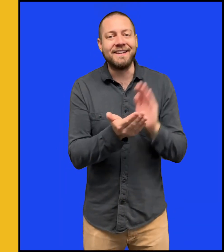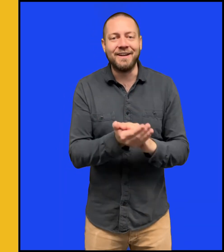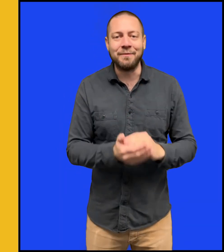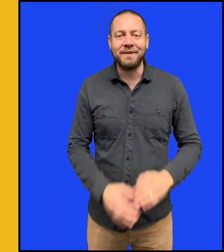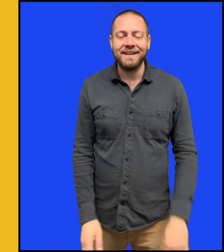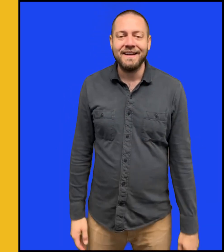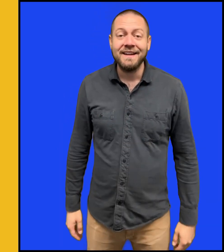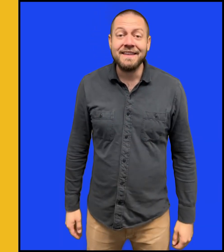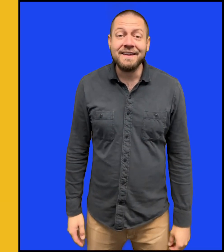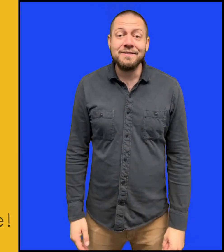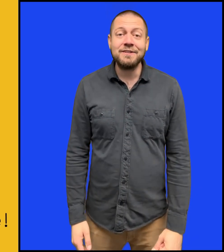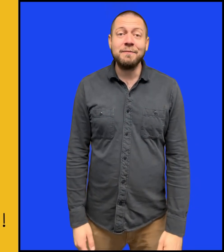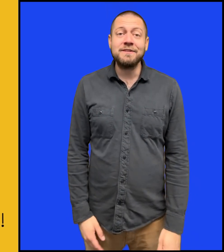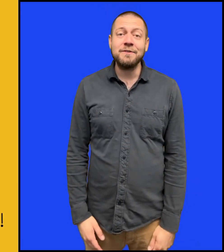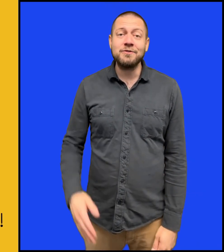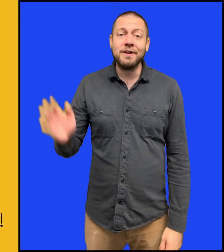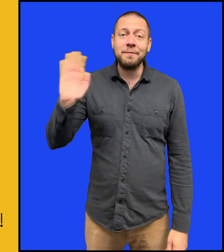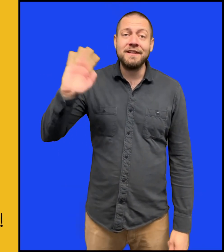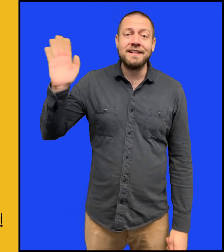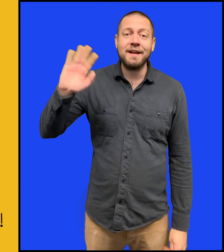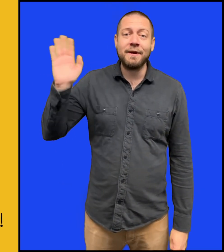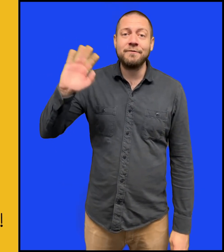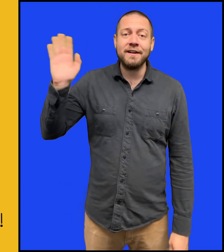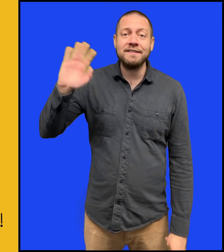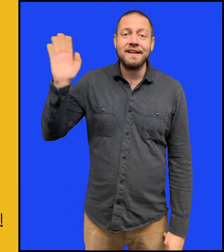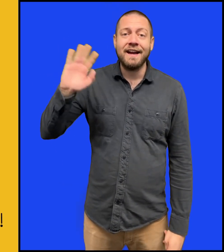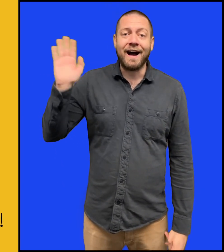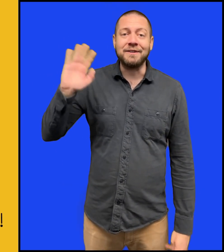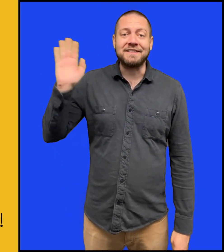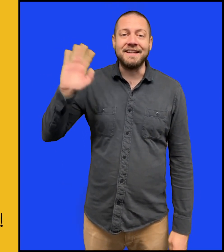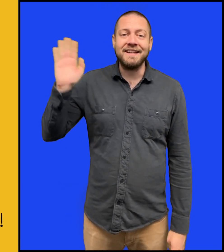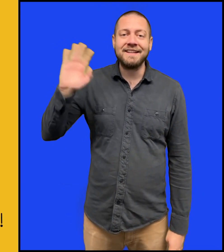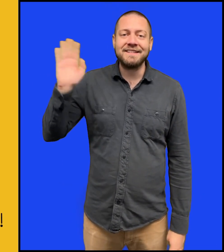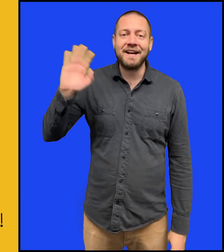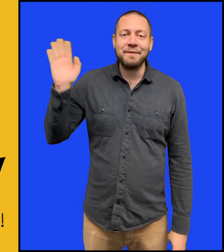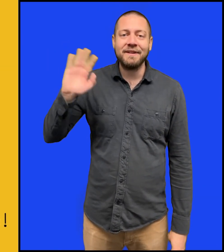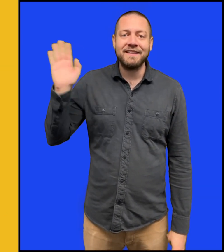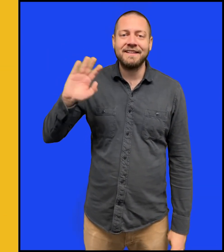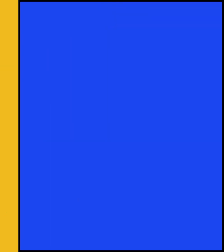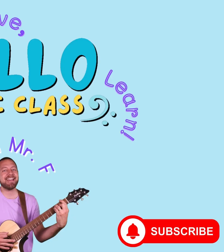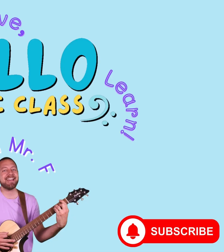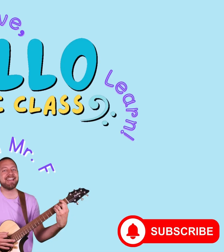rhythm. Thank you so much for joining me today, my friends. I'll see you next time.